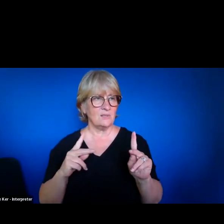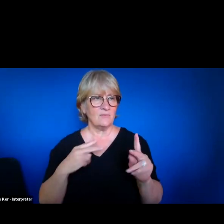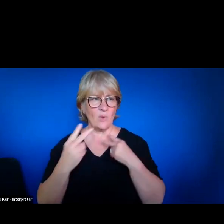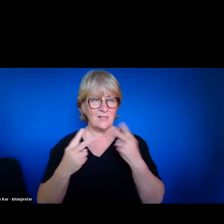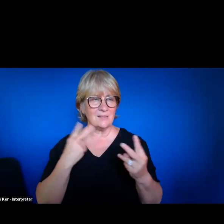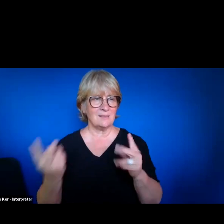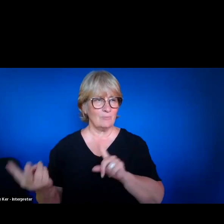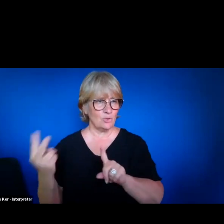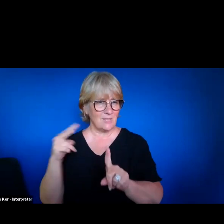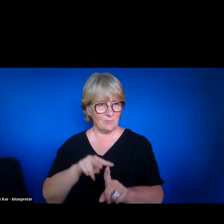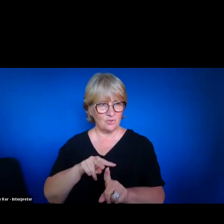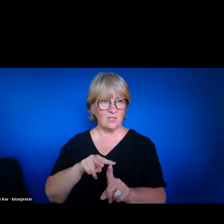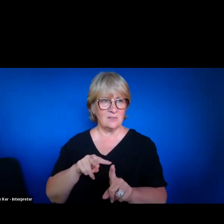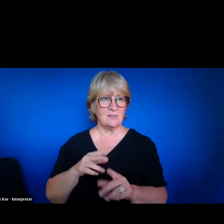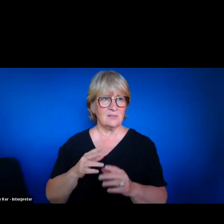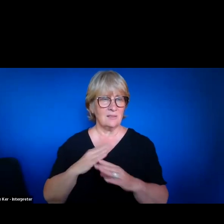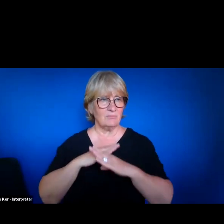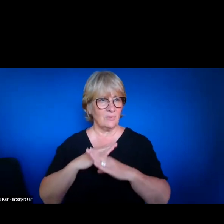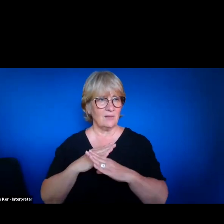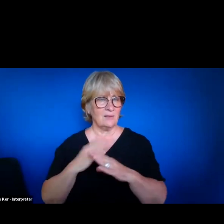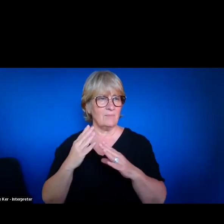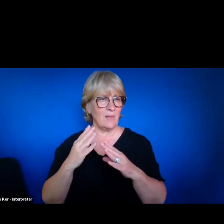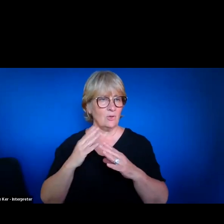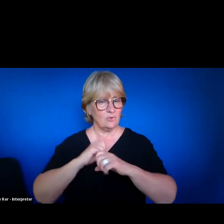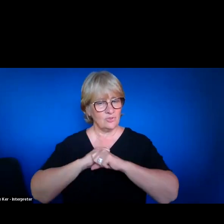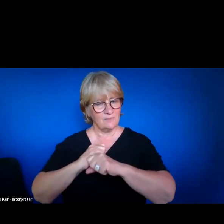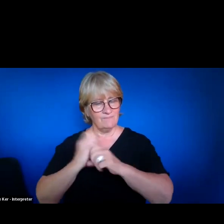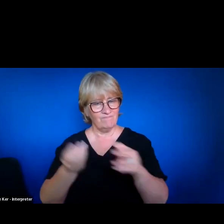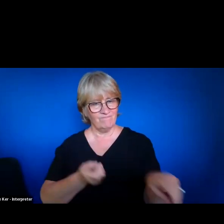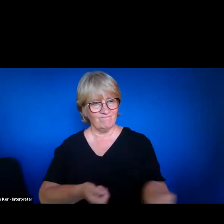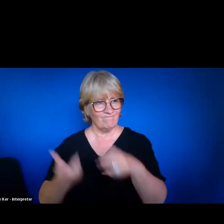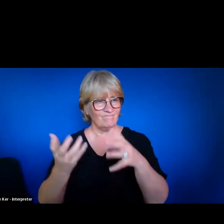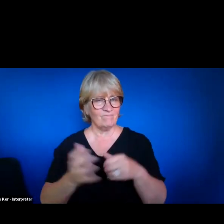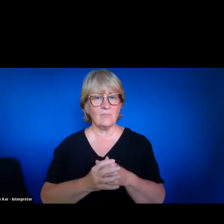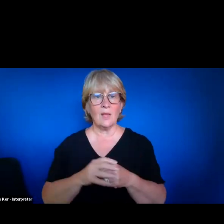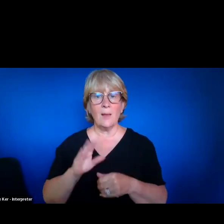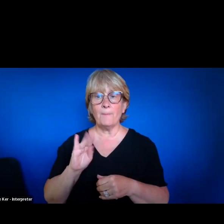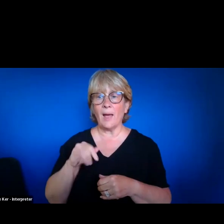or understandings of any barriers that we can clear out of the way, I think that would be really valued. Be Pasha.